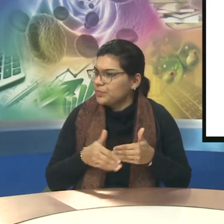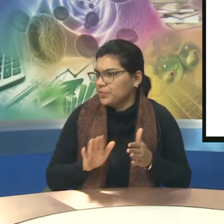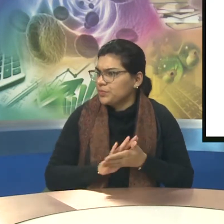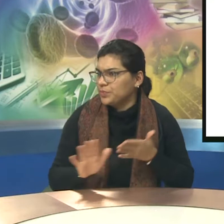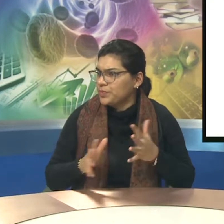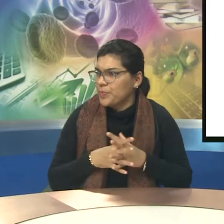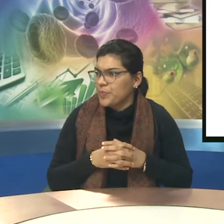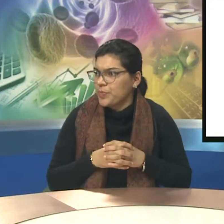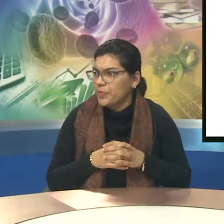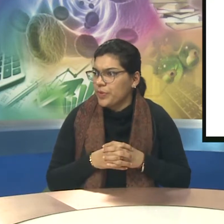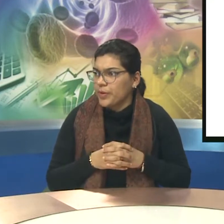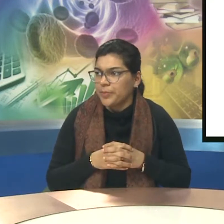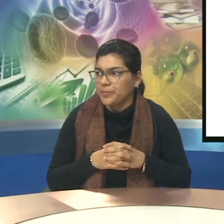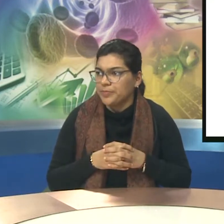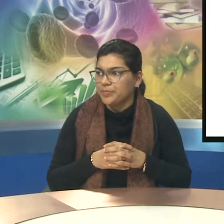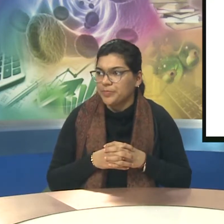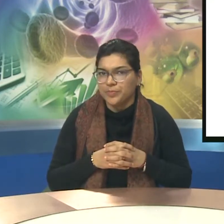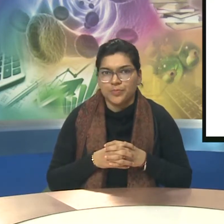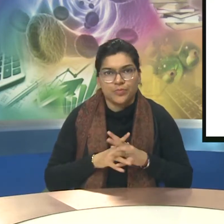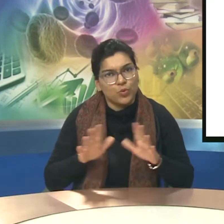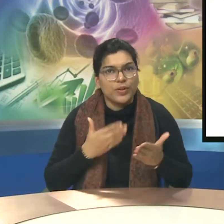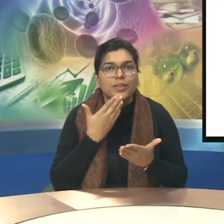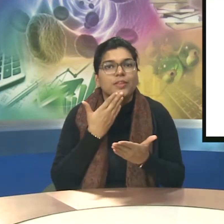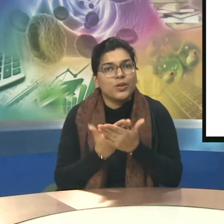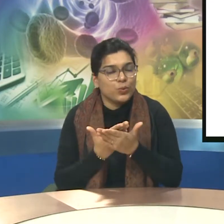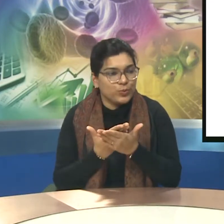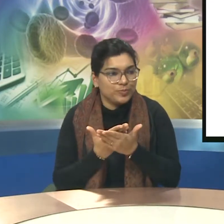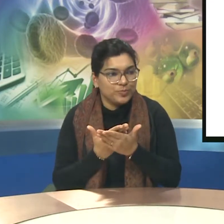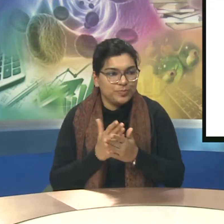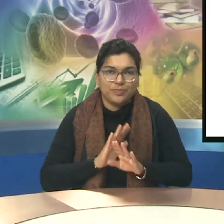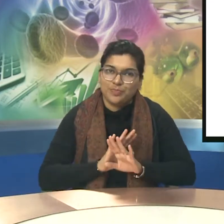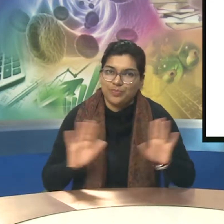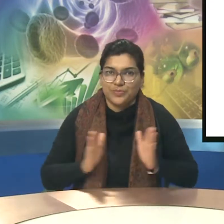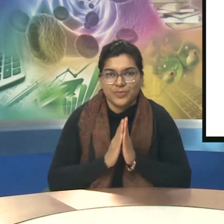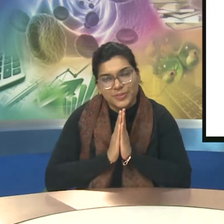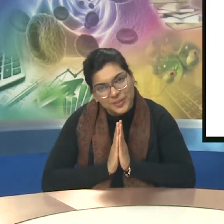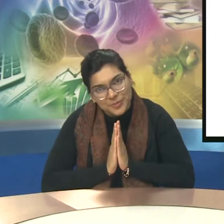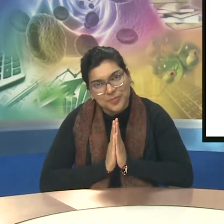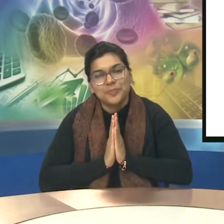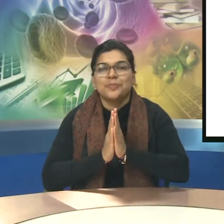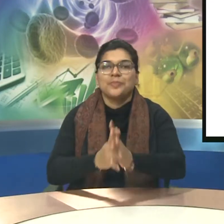me in the next class. Thank you. Namaste.